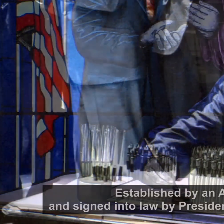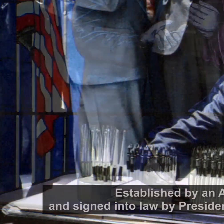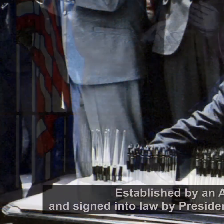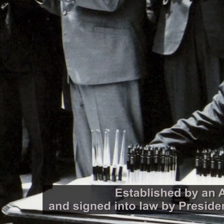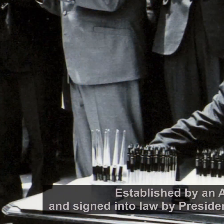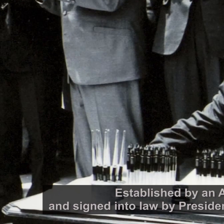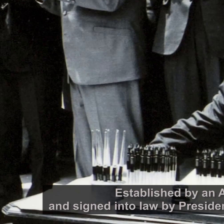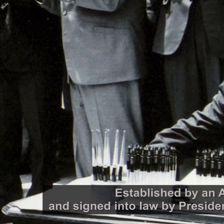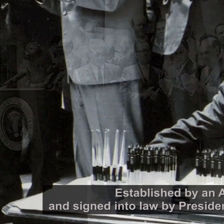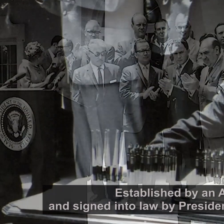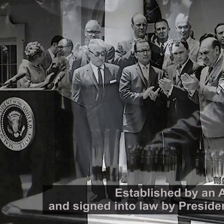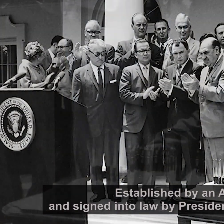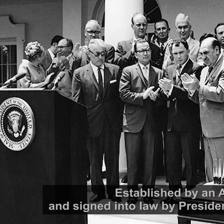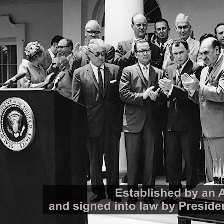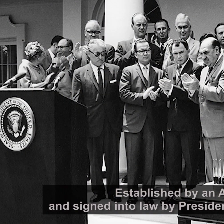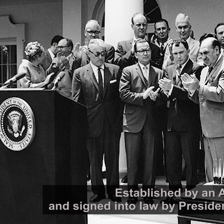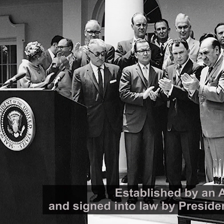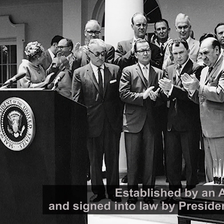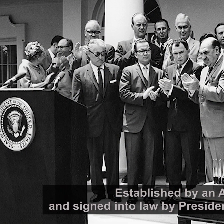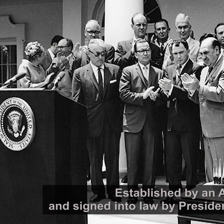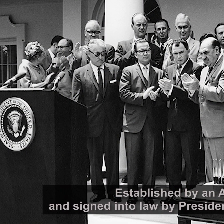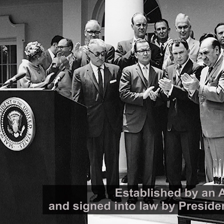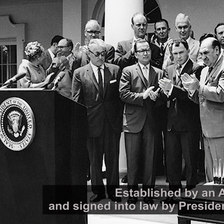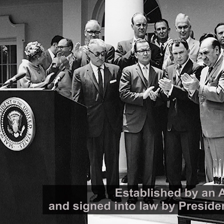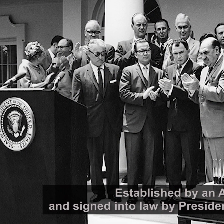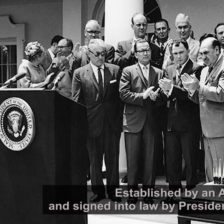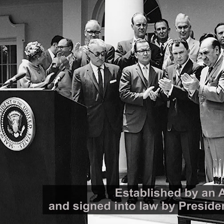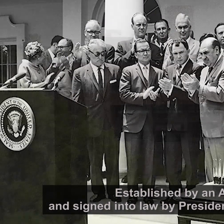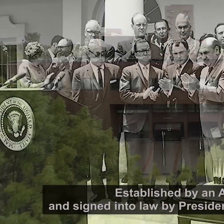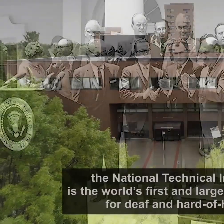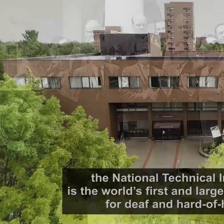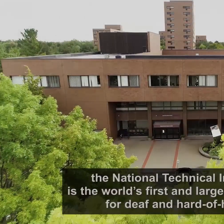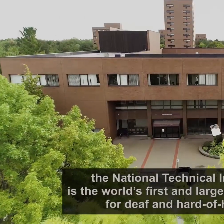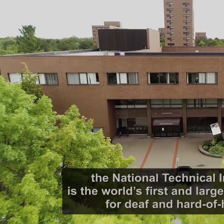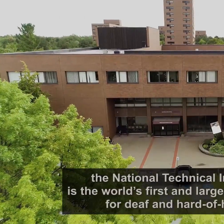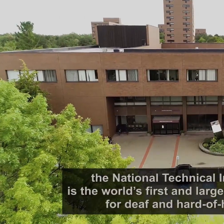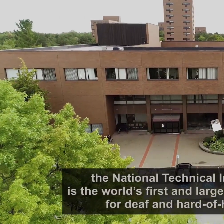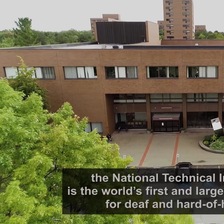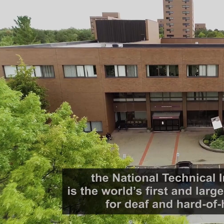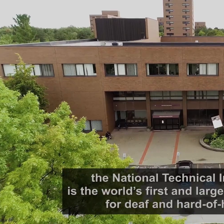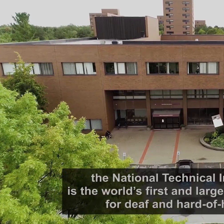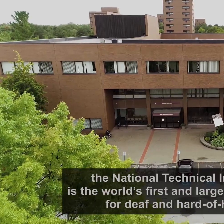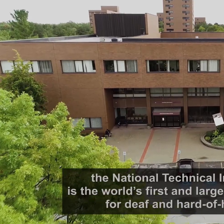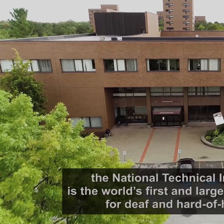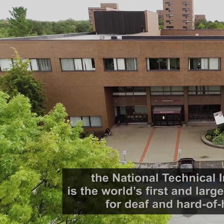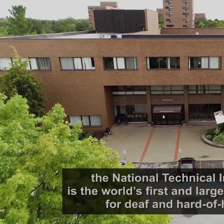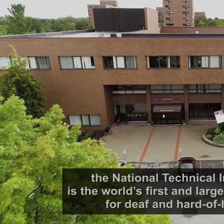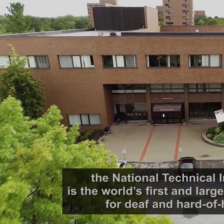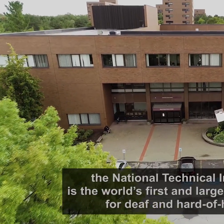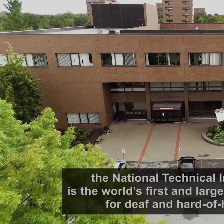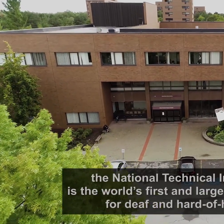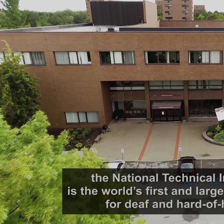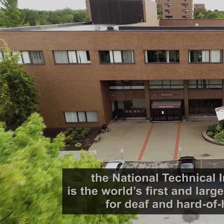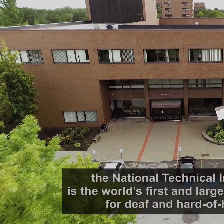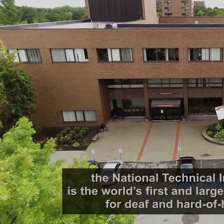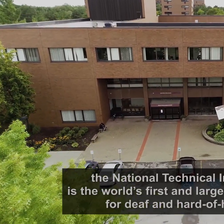Established by an act of Congress and signed into law by President Lyndon Baines Johnson, the National Technical Institute for the Deaf is the